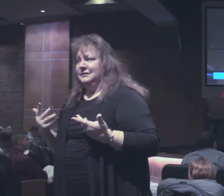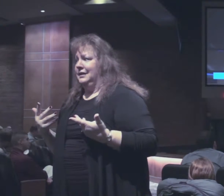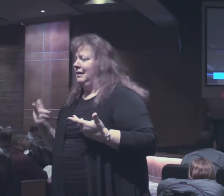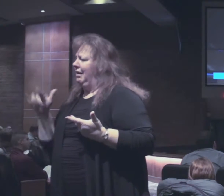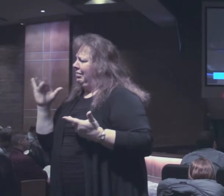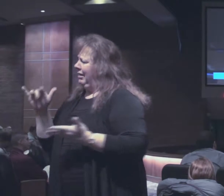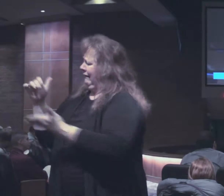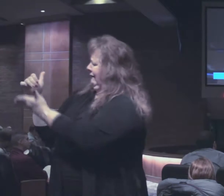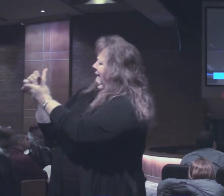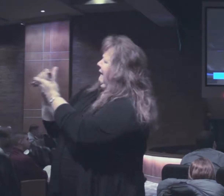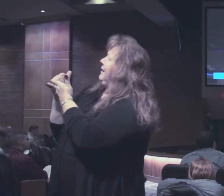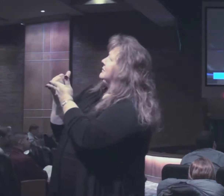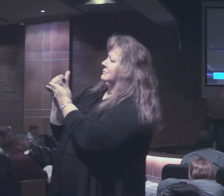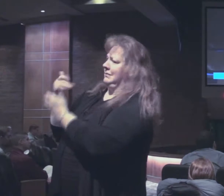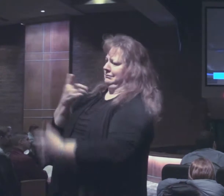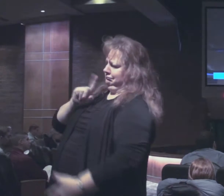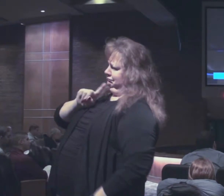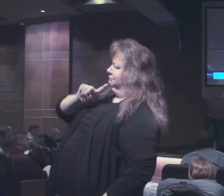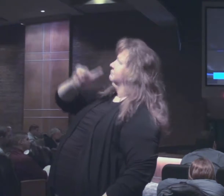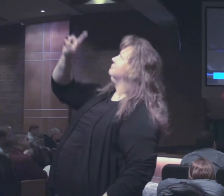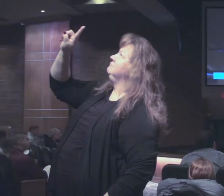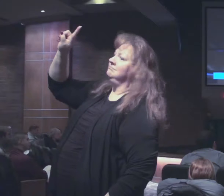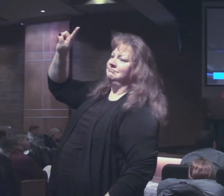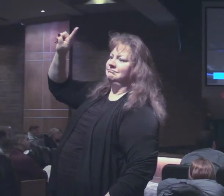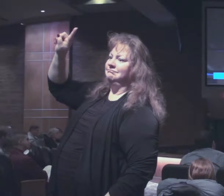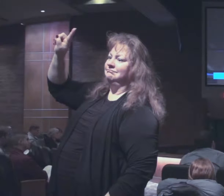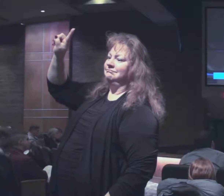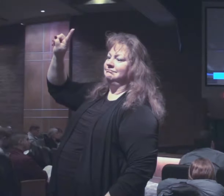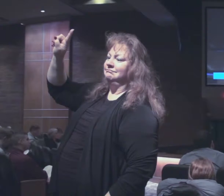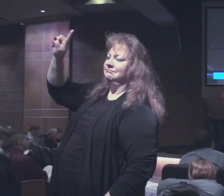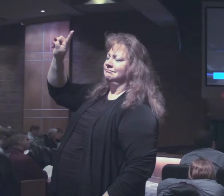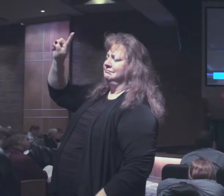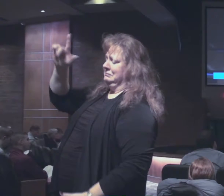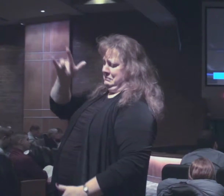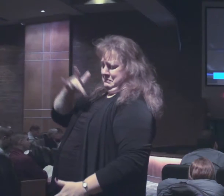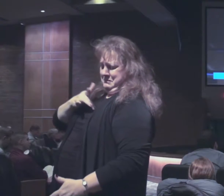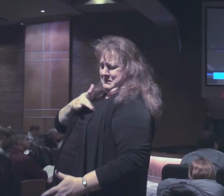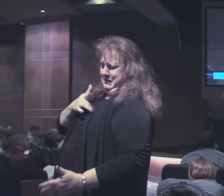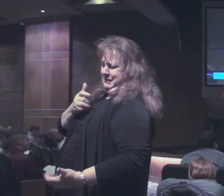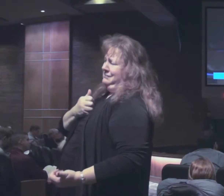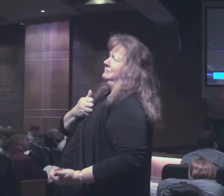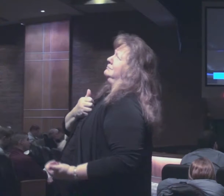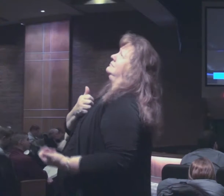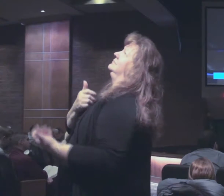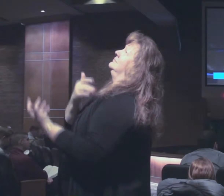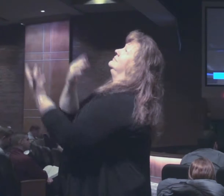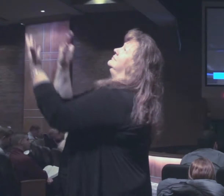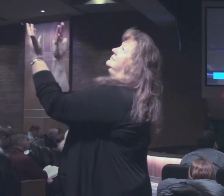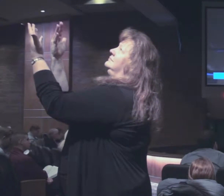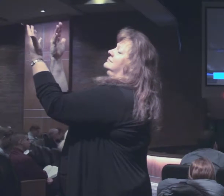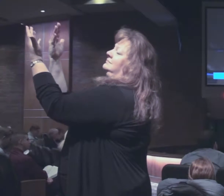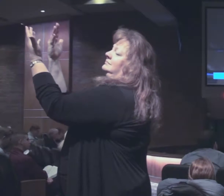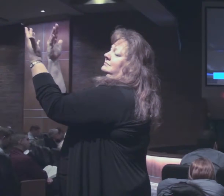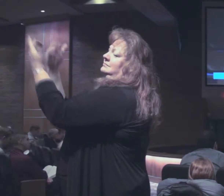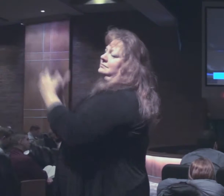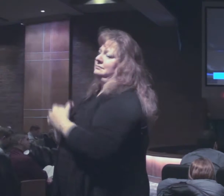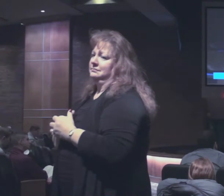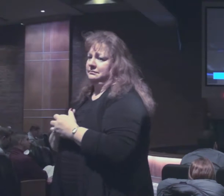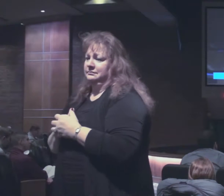that enables him to come and bring the desires of his heart to God.